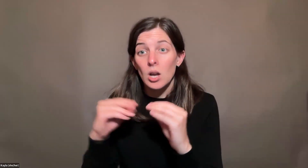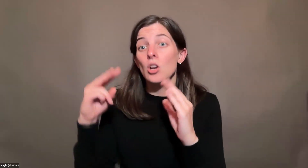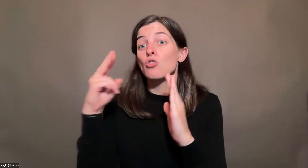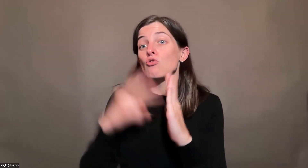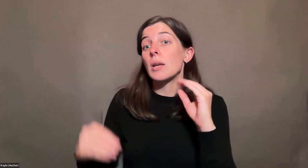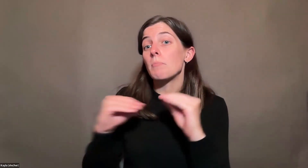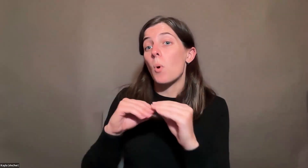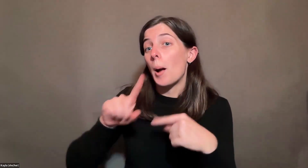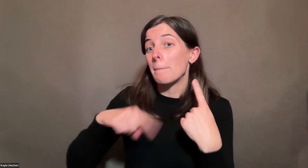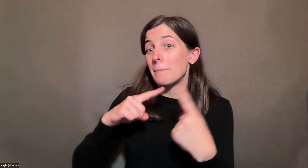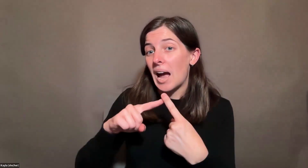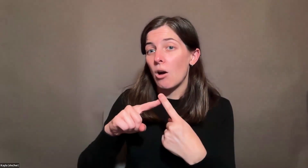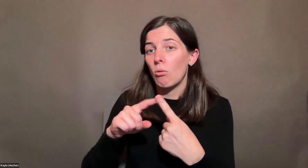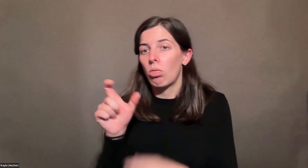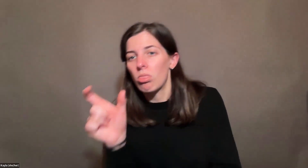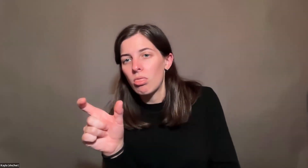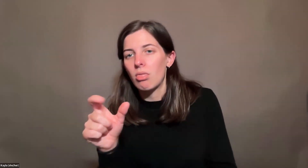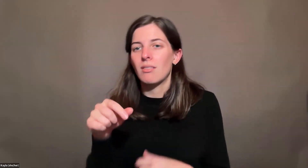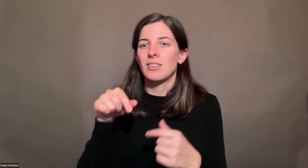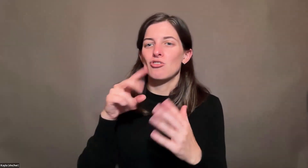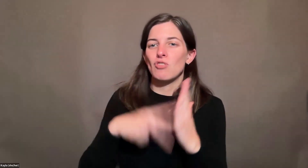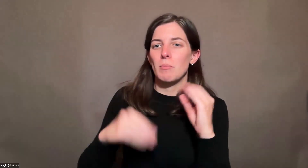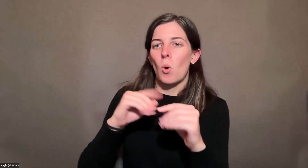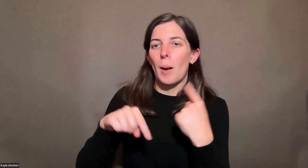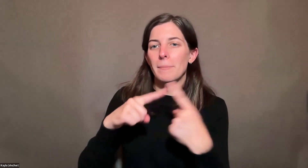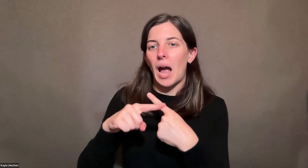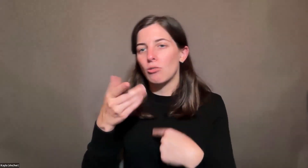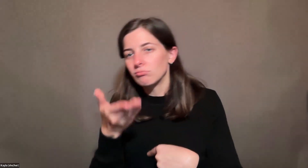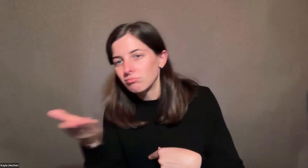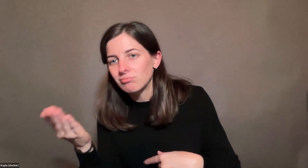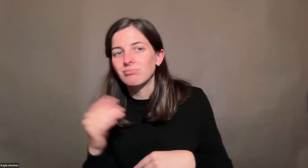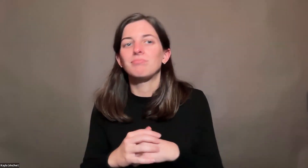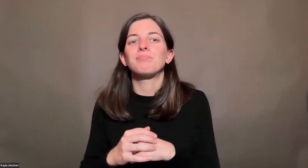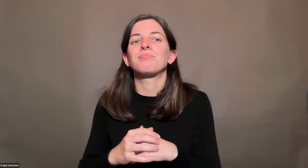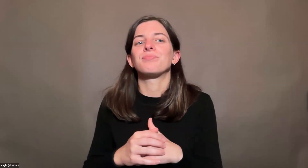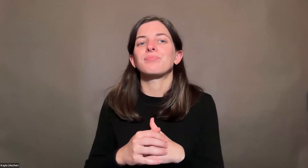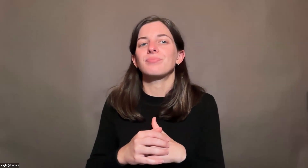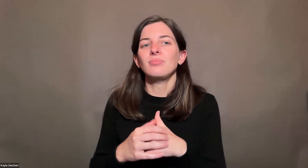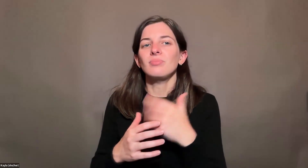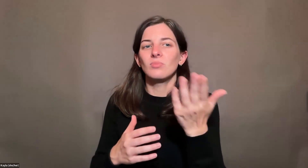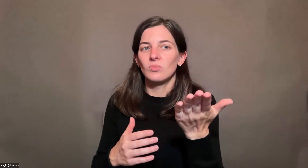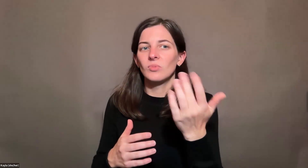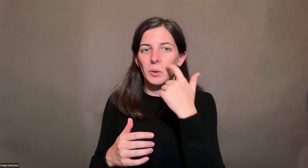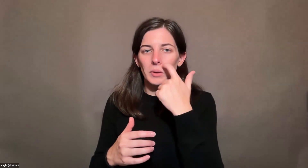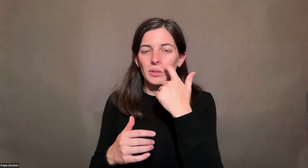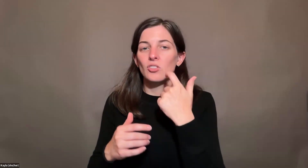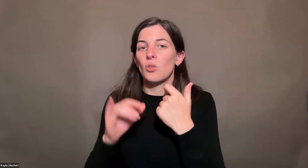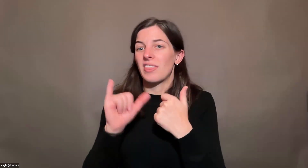this, read more about this. So in this way you can add some actually fix some ambiguous